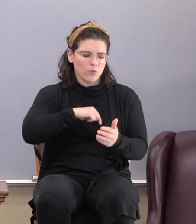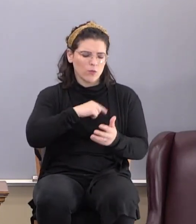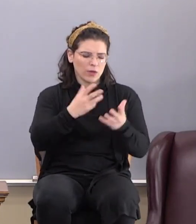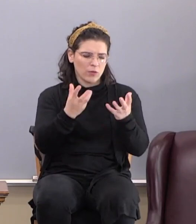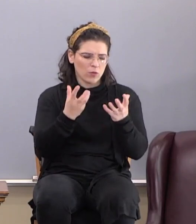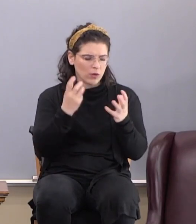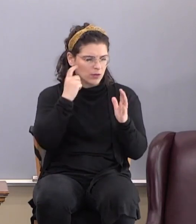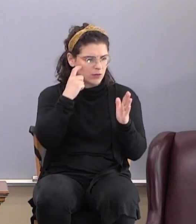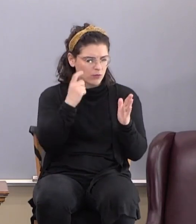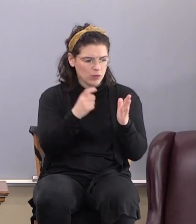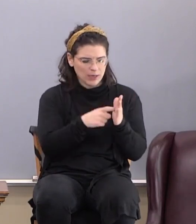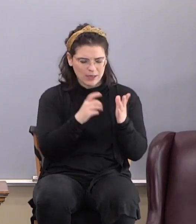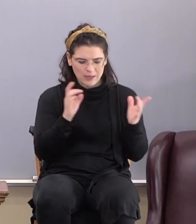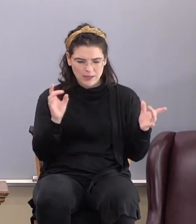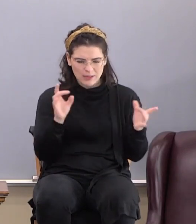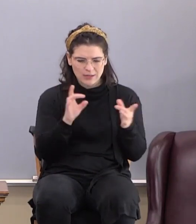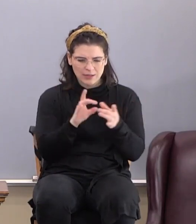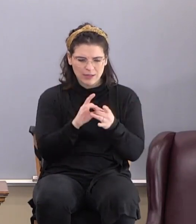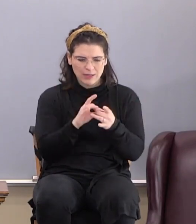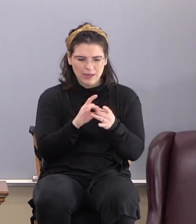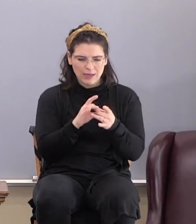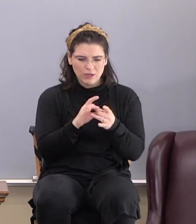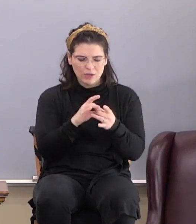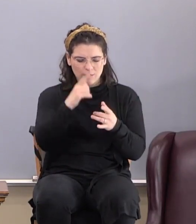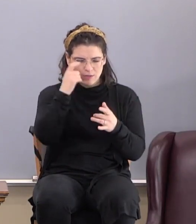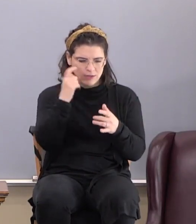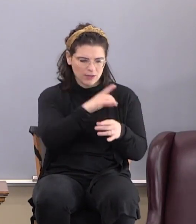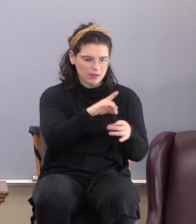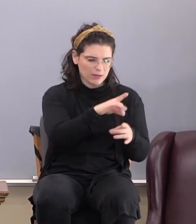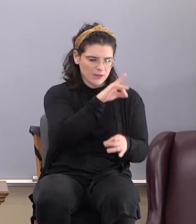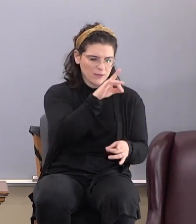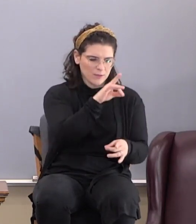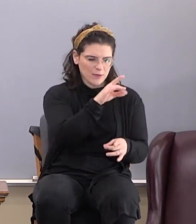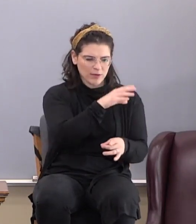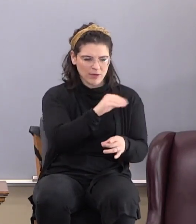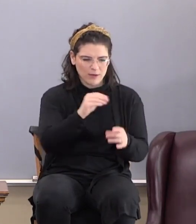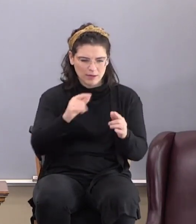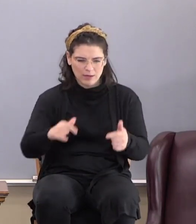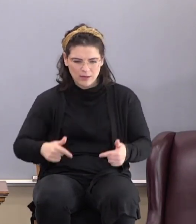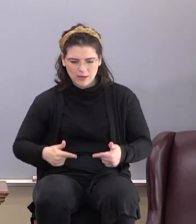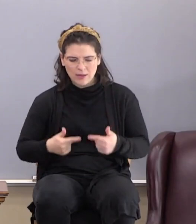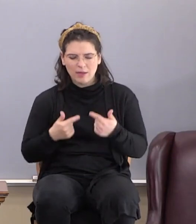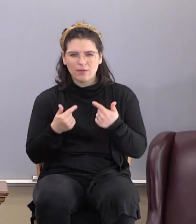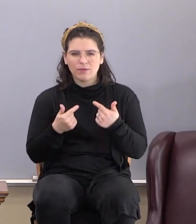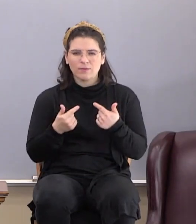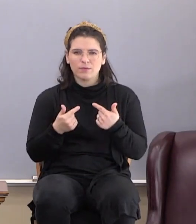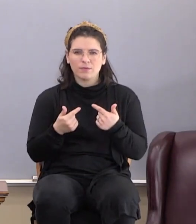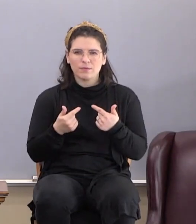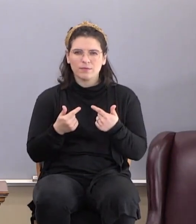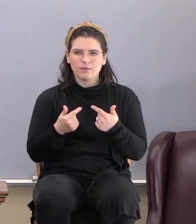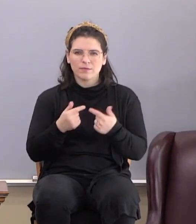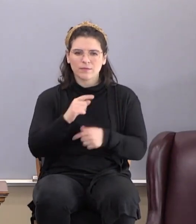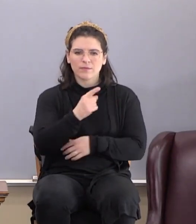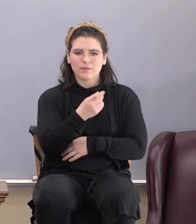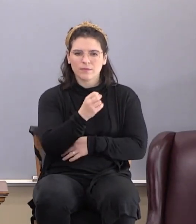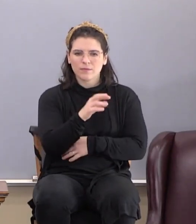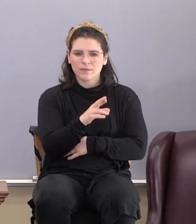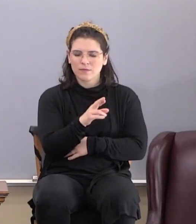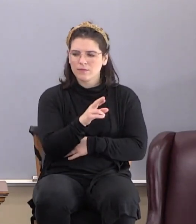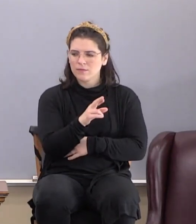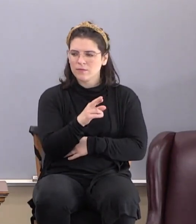recognize this correlation between the Spirit and life. In 1 Corinthians